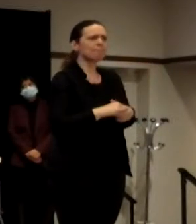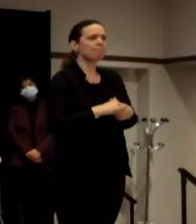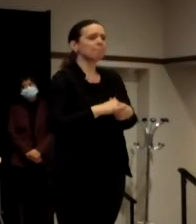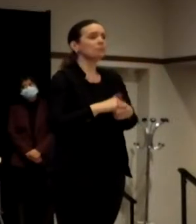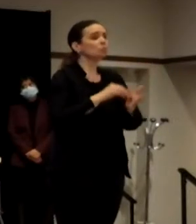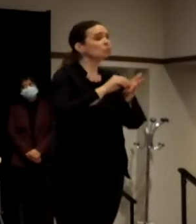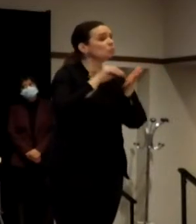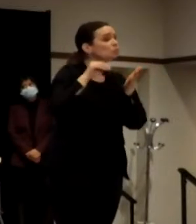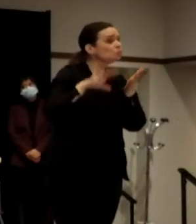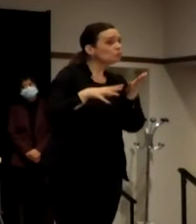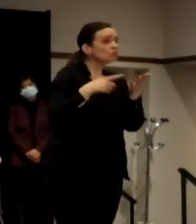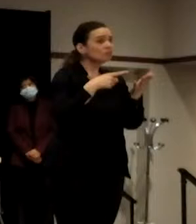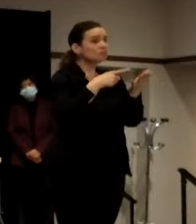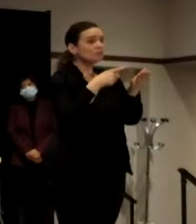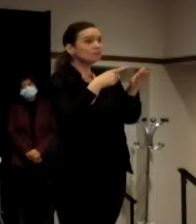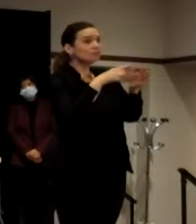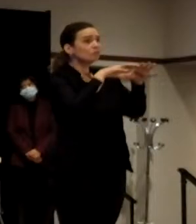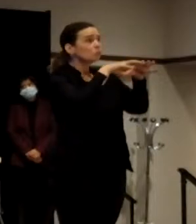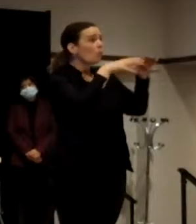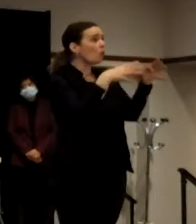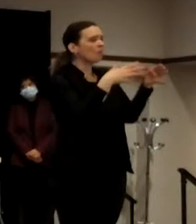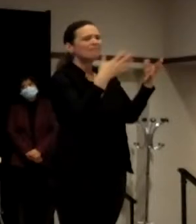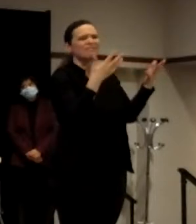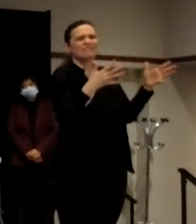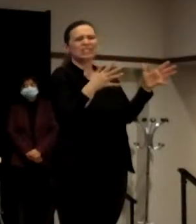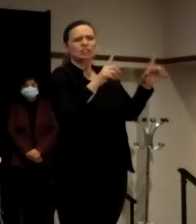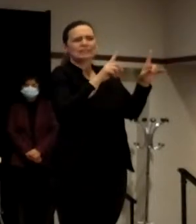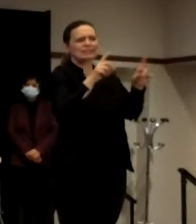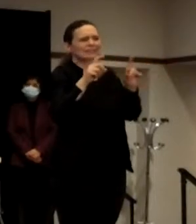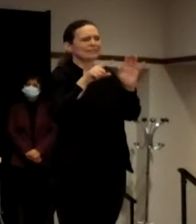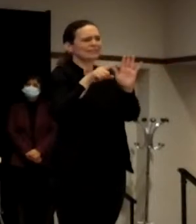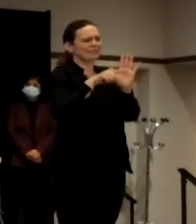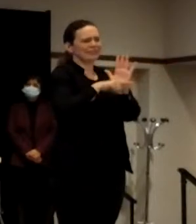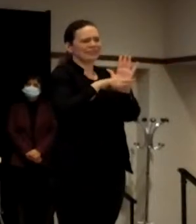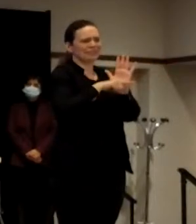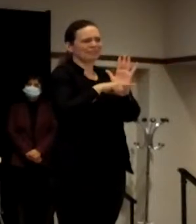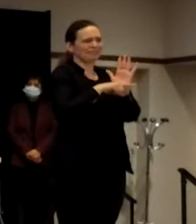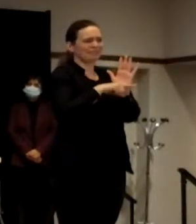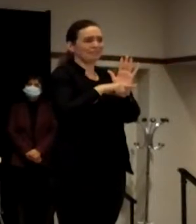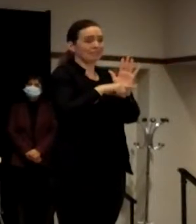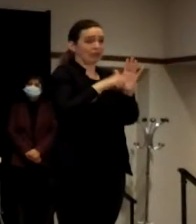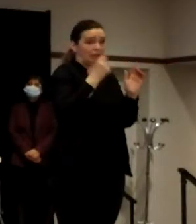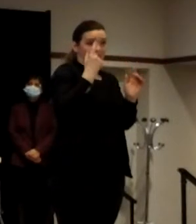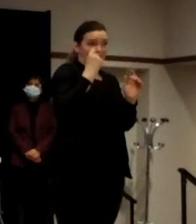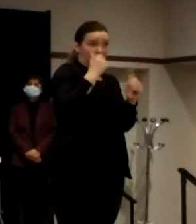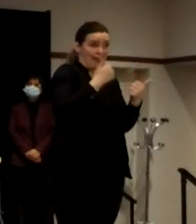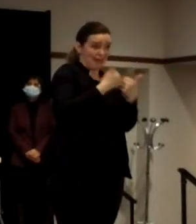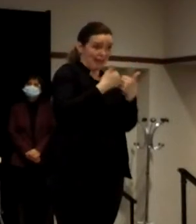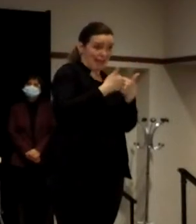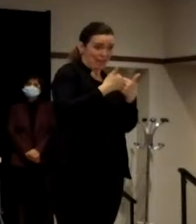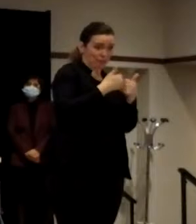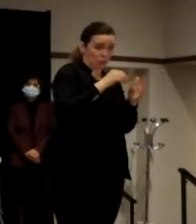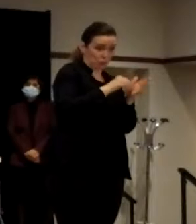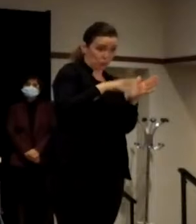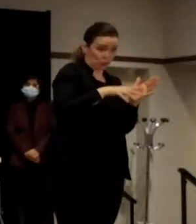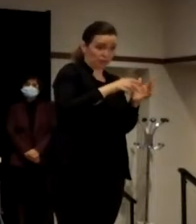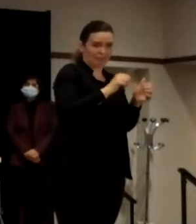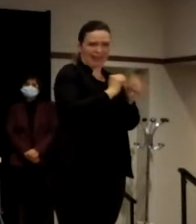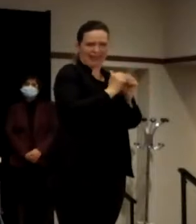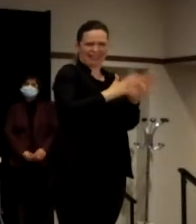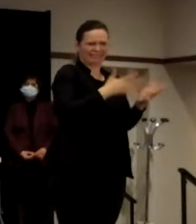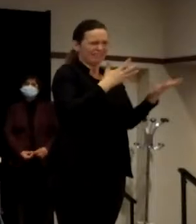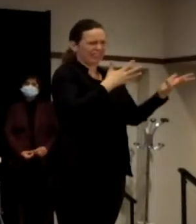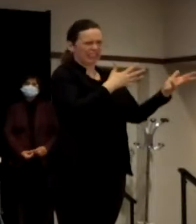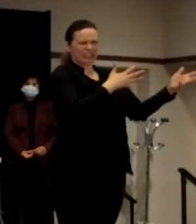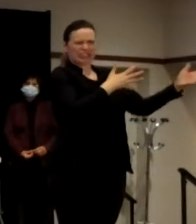and cheer on some of their classmates. So I think this is a start, and I think moving forward, when we see